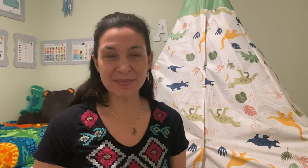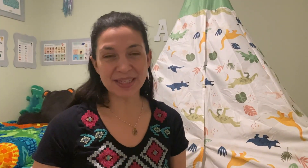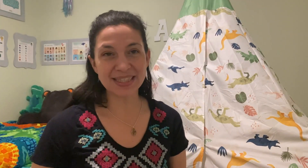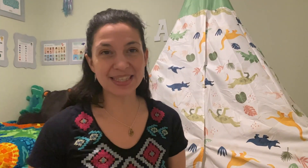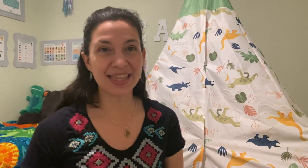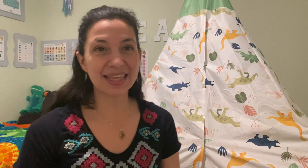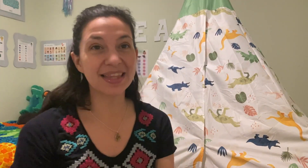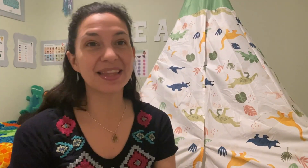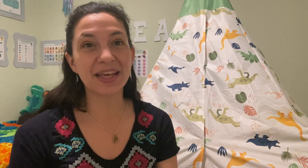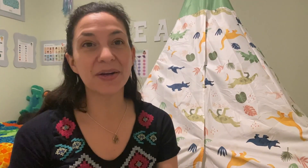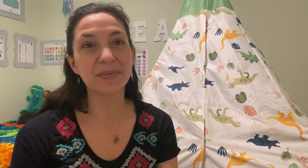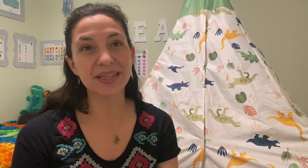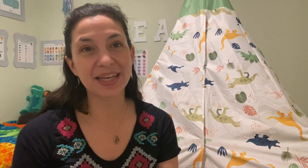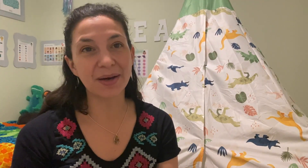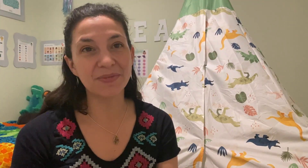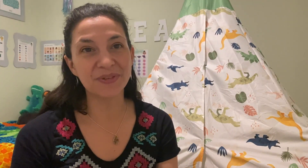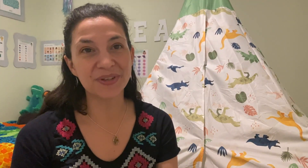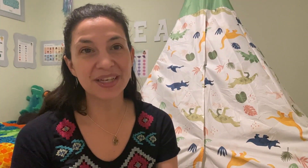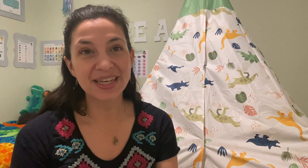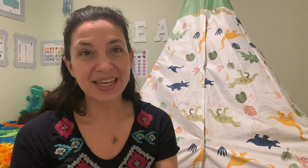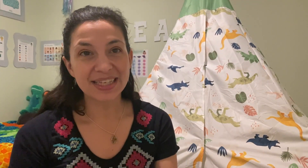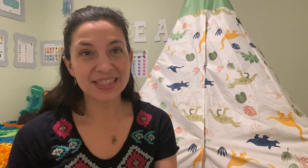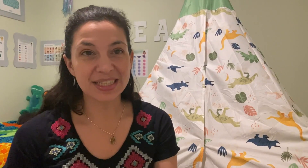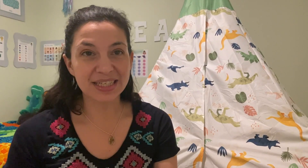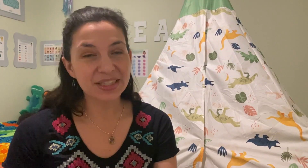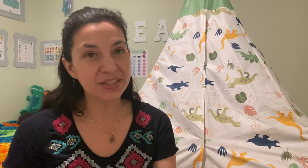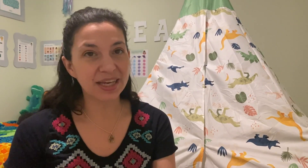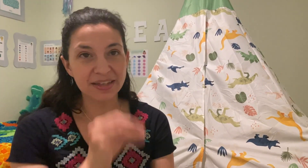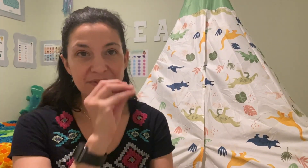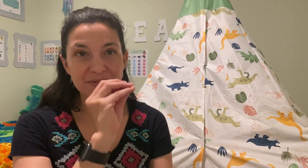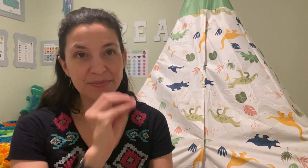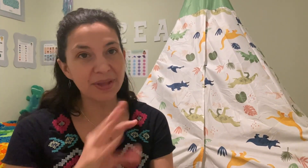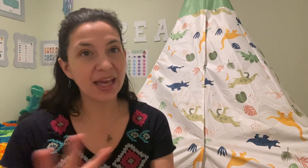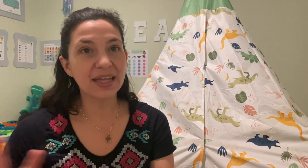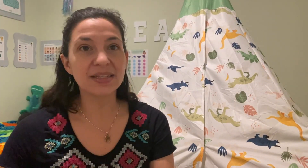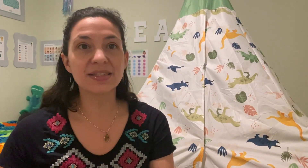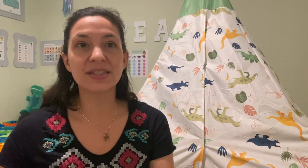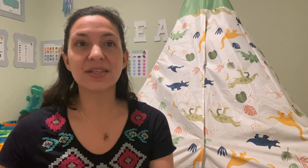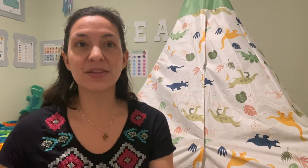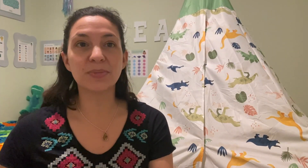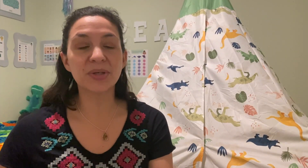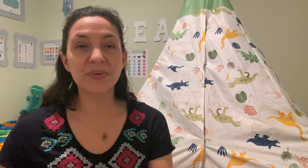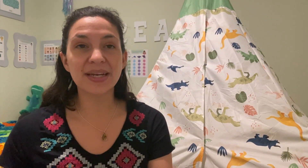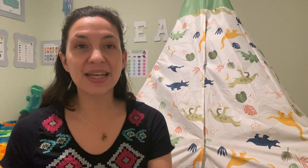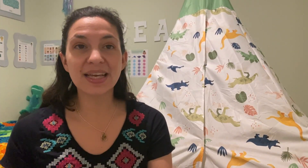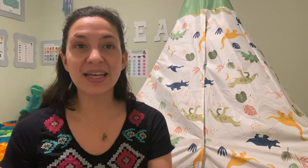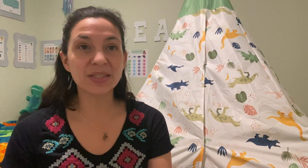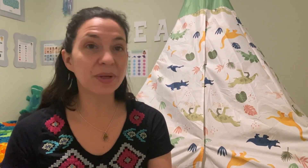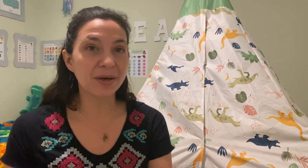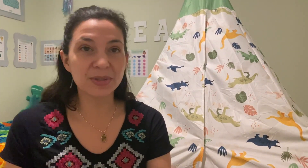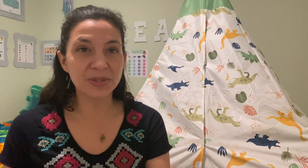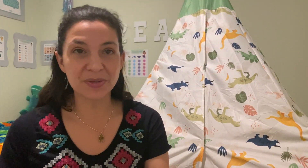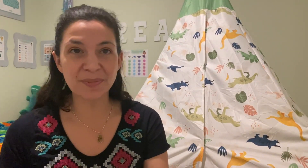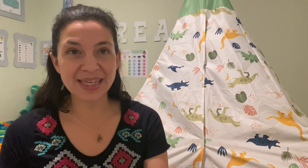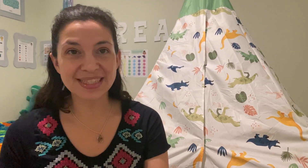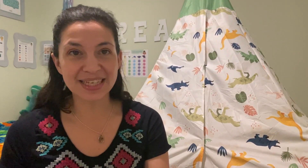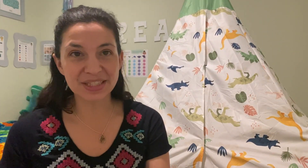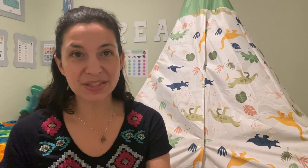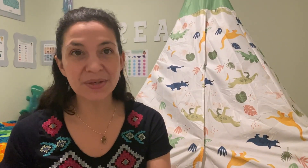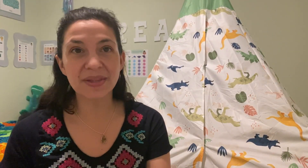because I think that they are really helpful to just kind of end the book reading. That's what I always do with my son, just so that